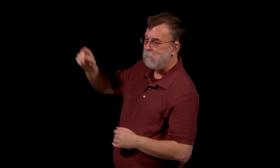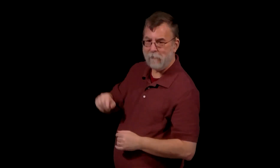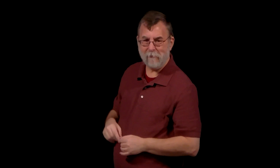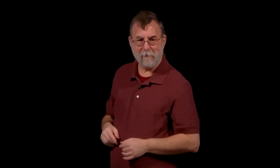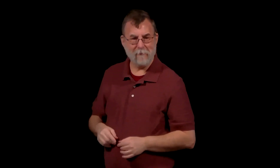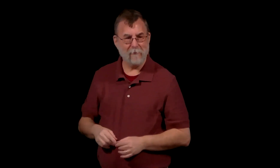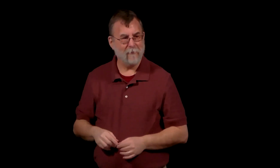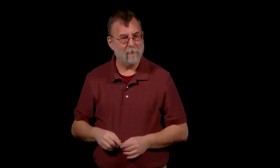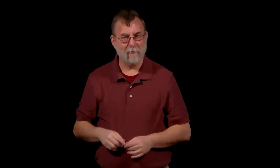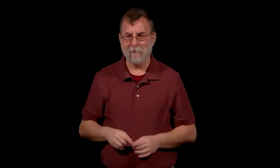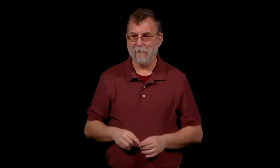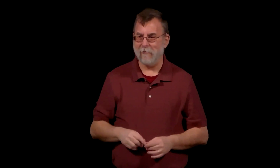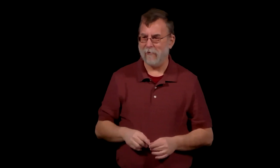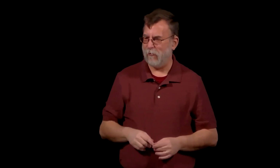You can see in the cloud the heart.